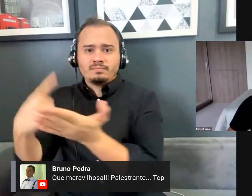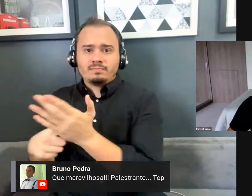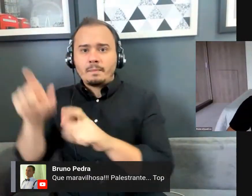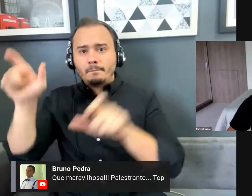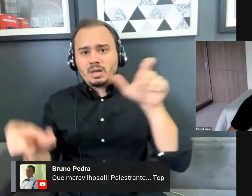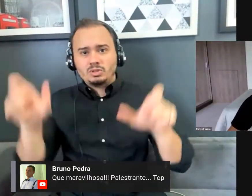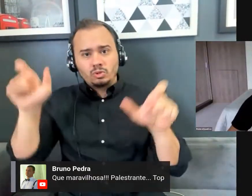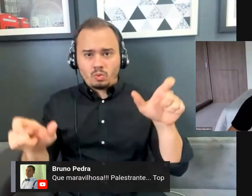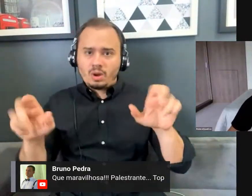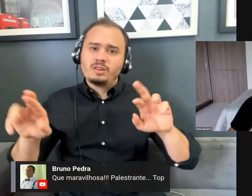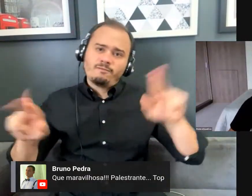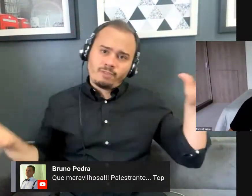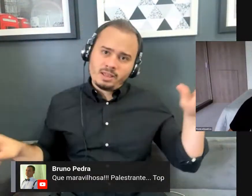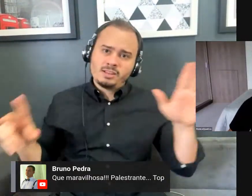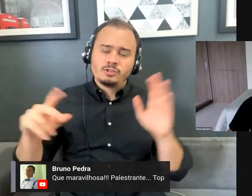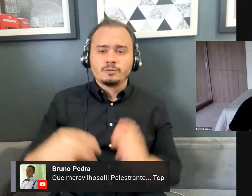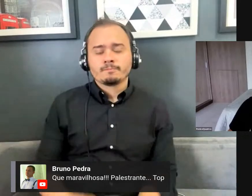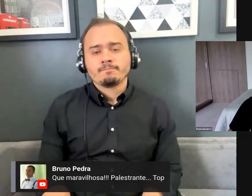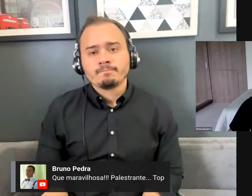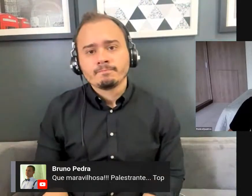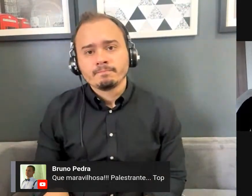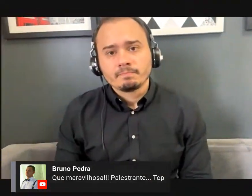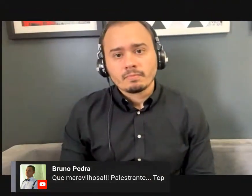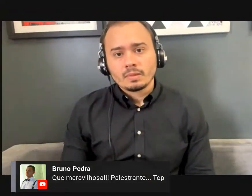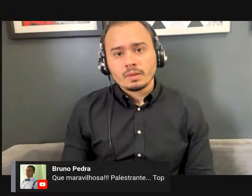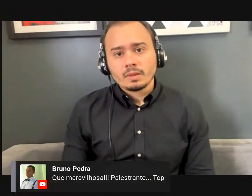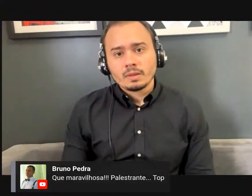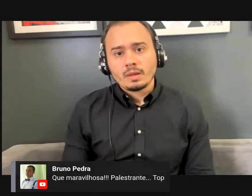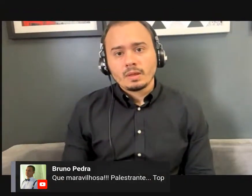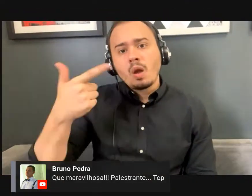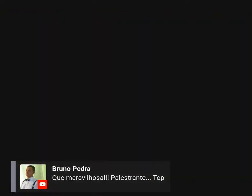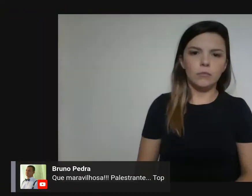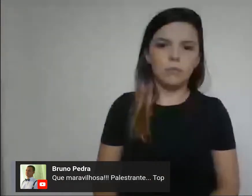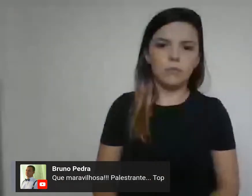you. There is another question from